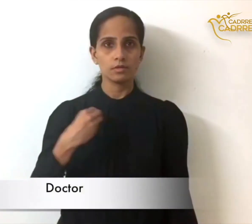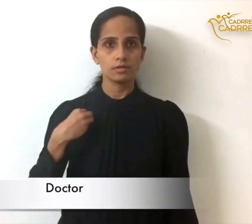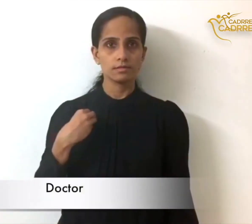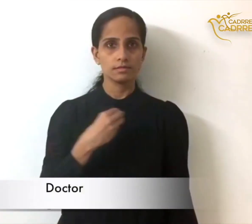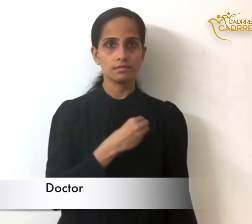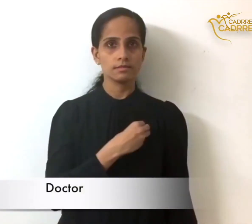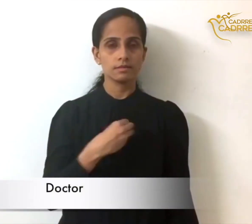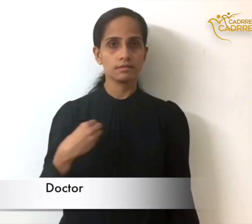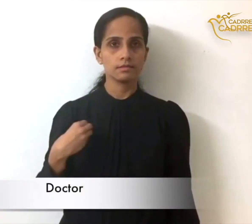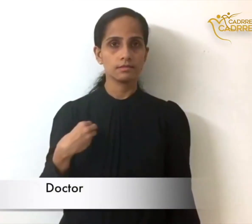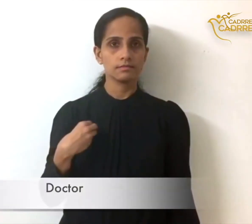Doctor,